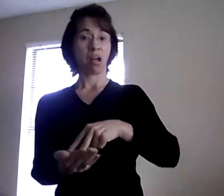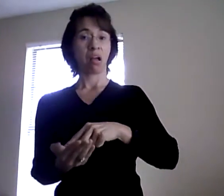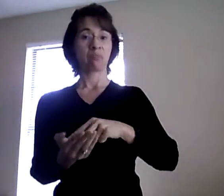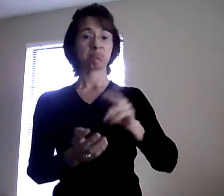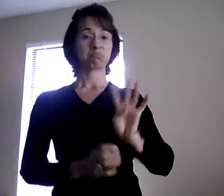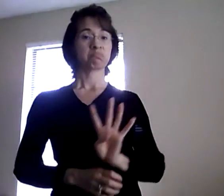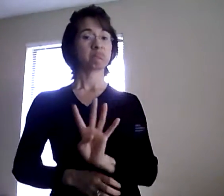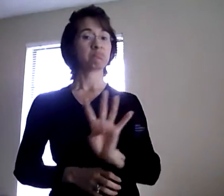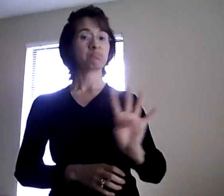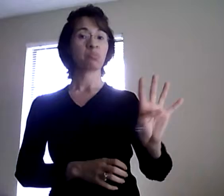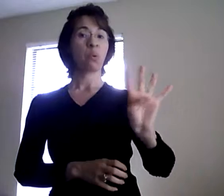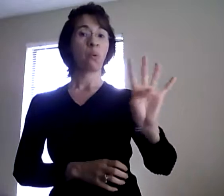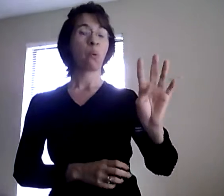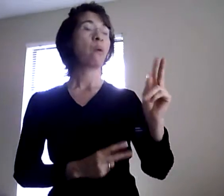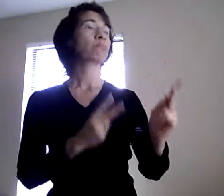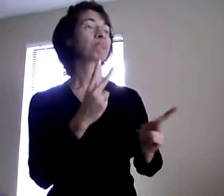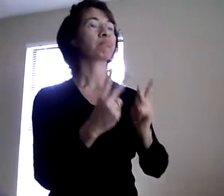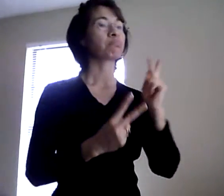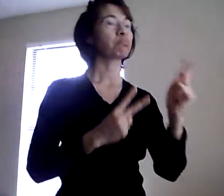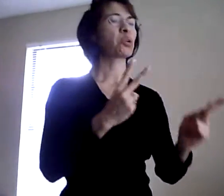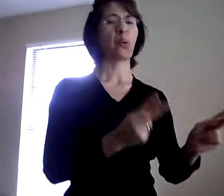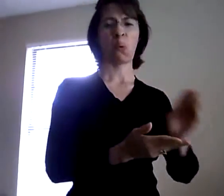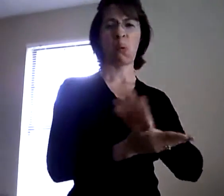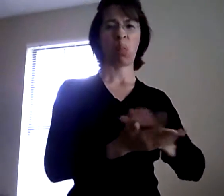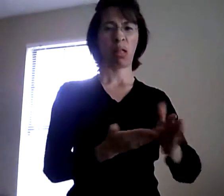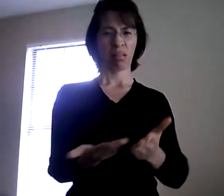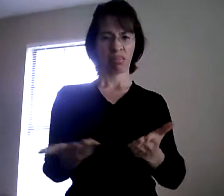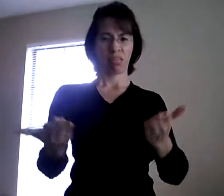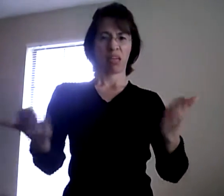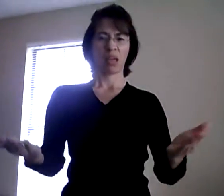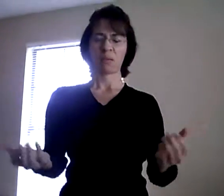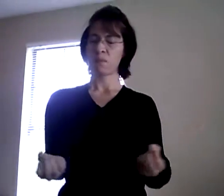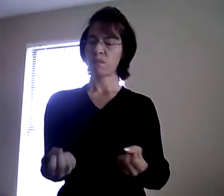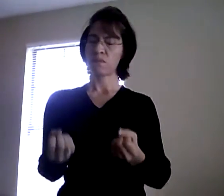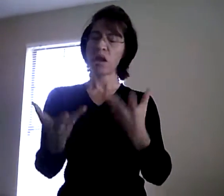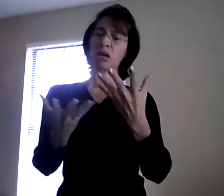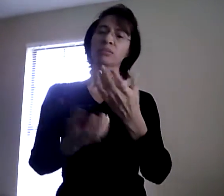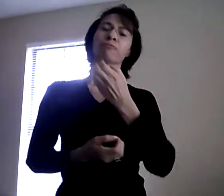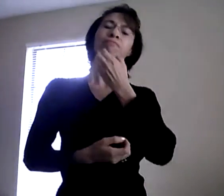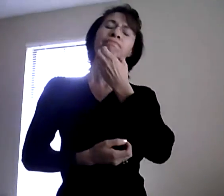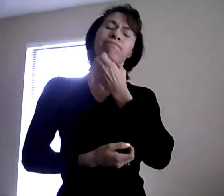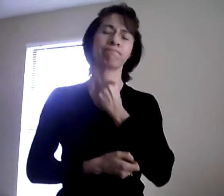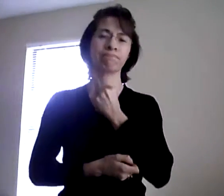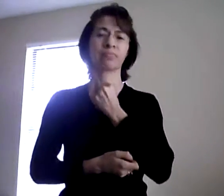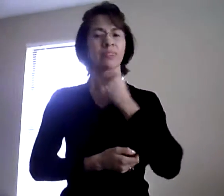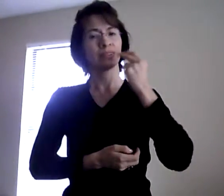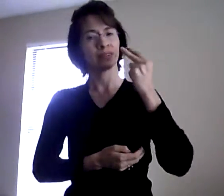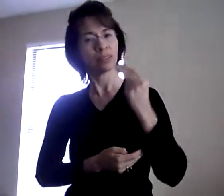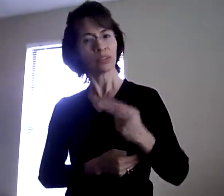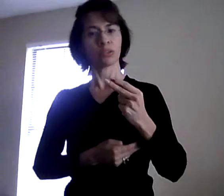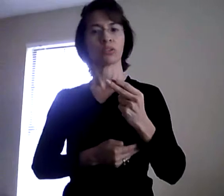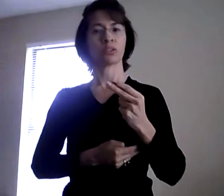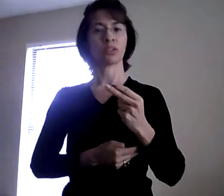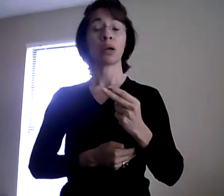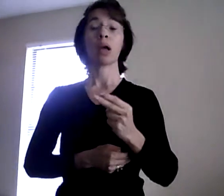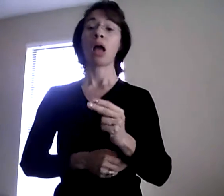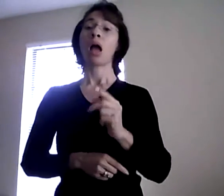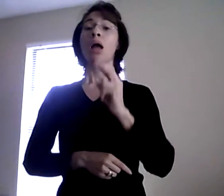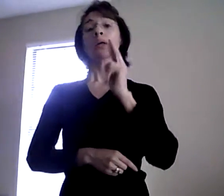all that good stuff. Lots of history. Love it, love it. And then, of course, in Houston, they have the Reliance Stadium,